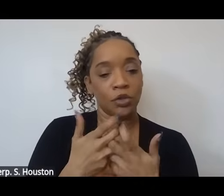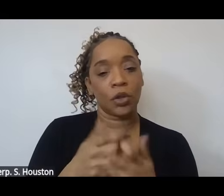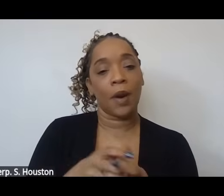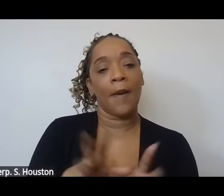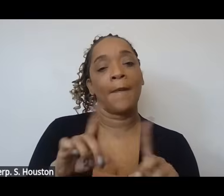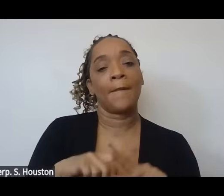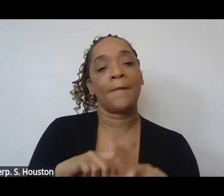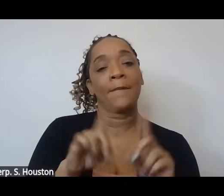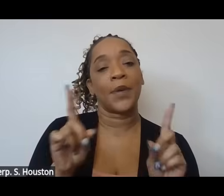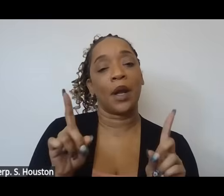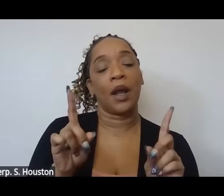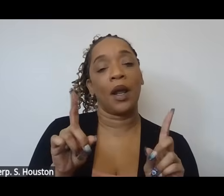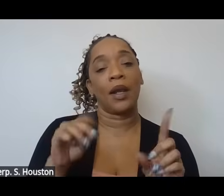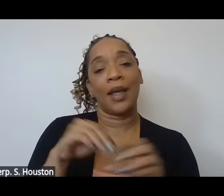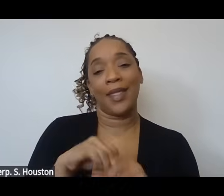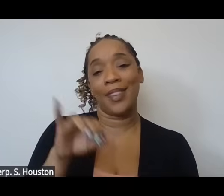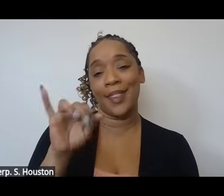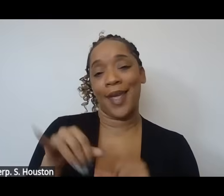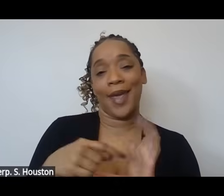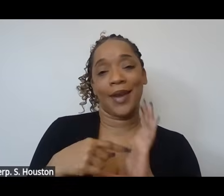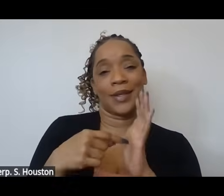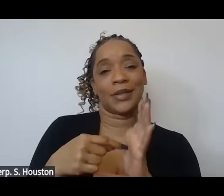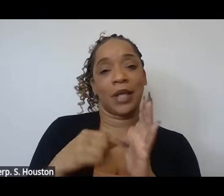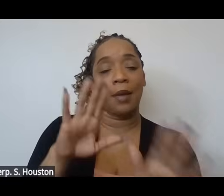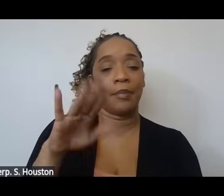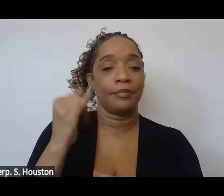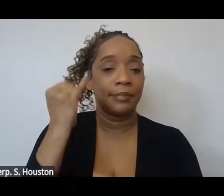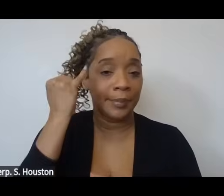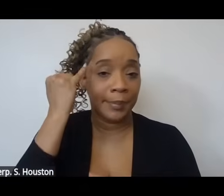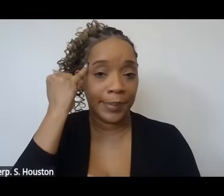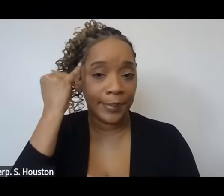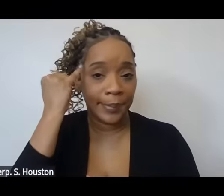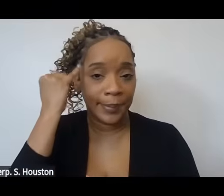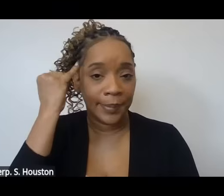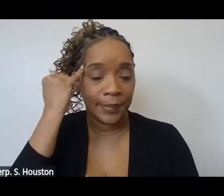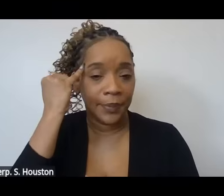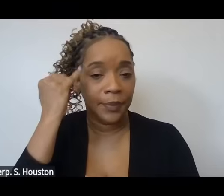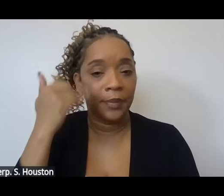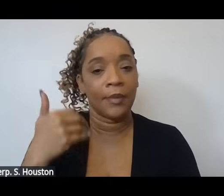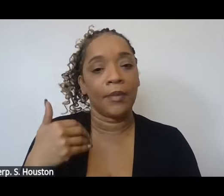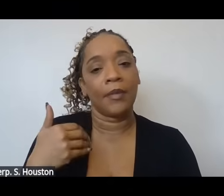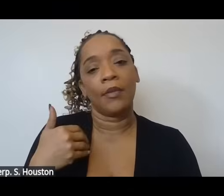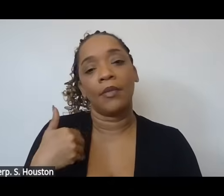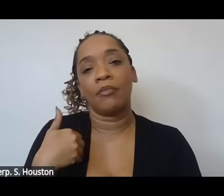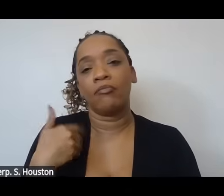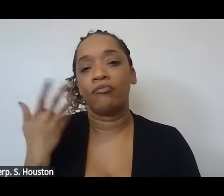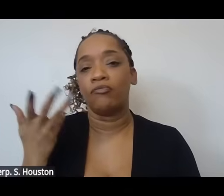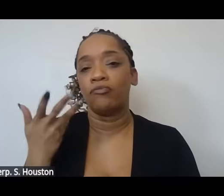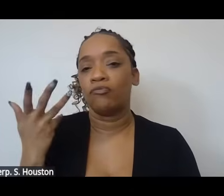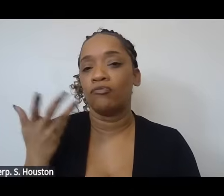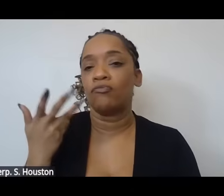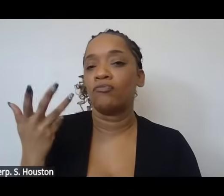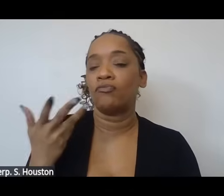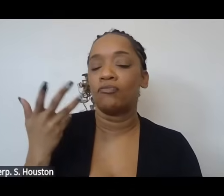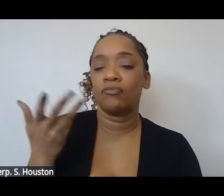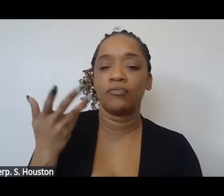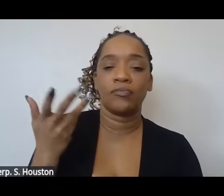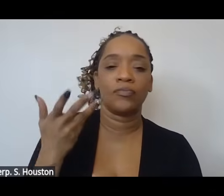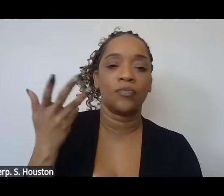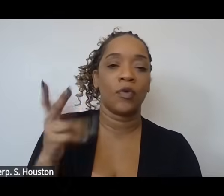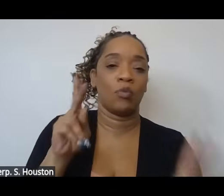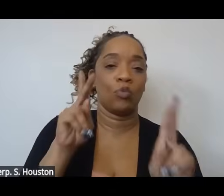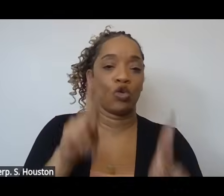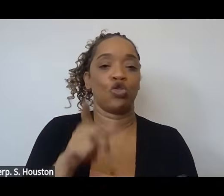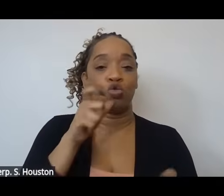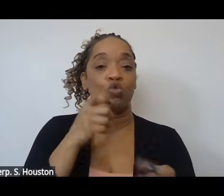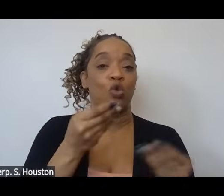in that example, like, let's say that there's a circulator and they've submitted 10 pages